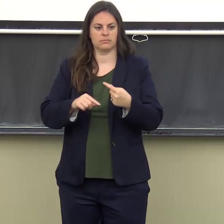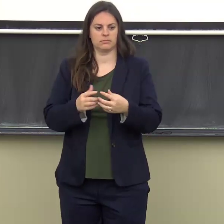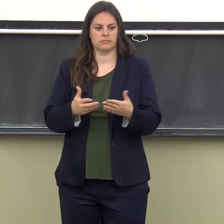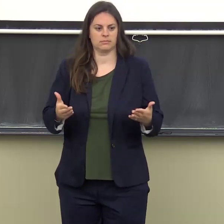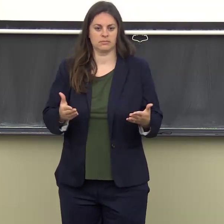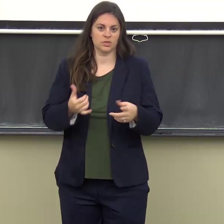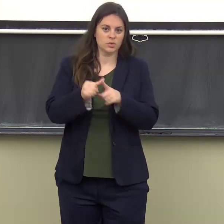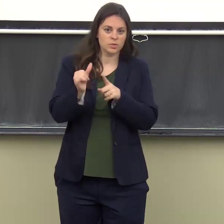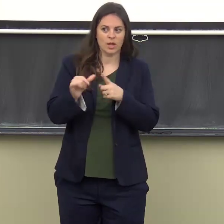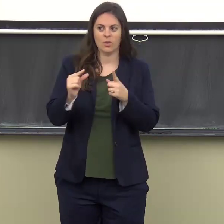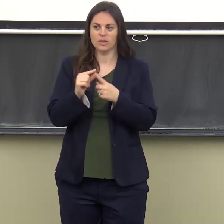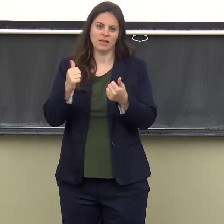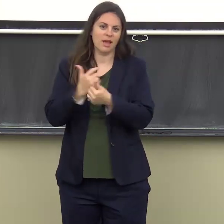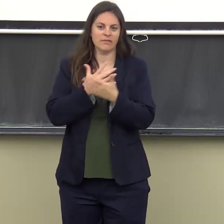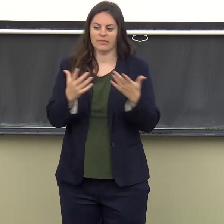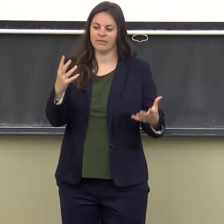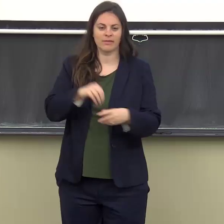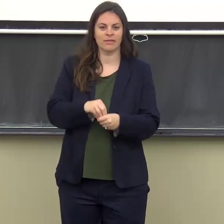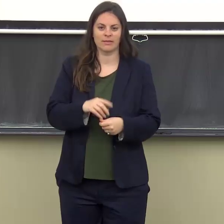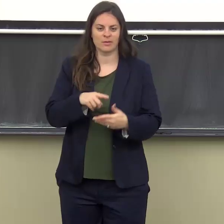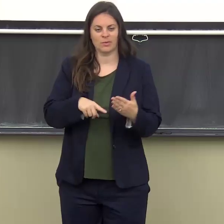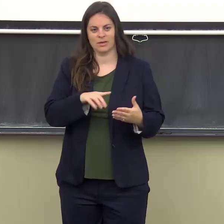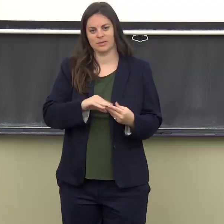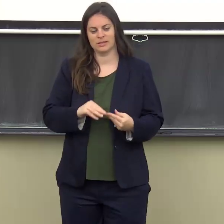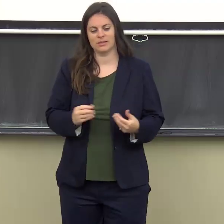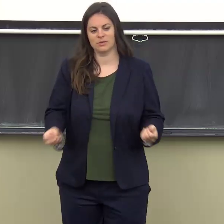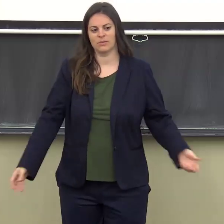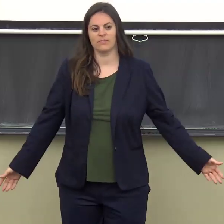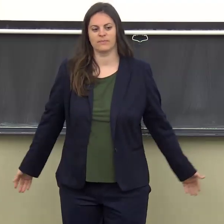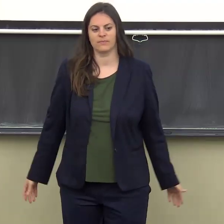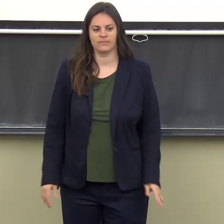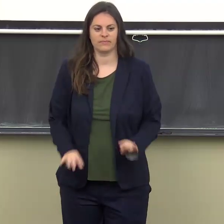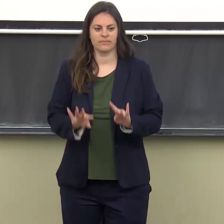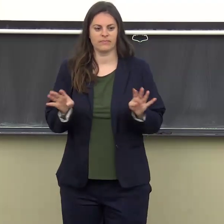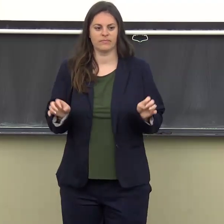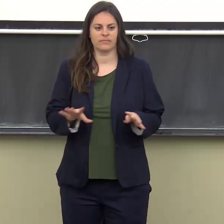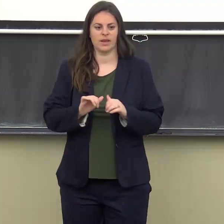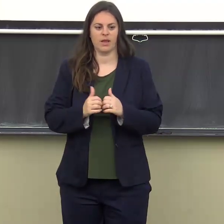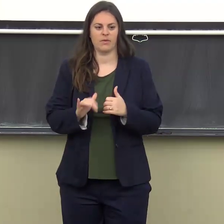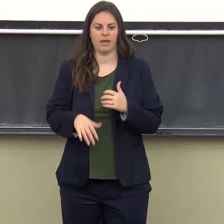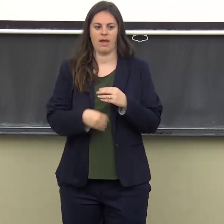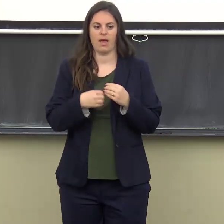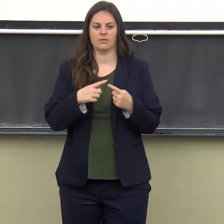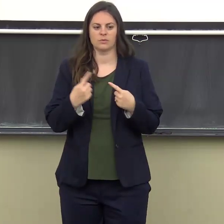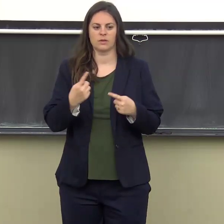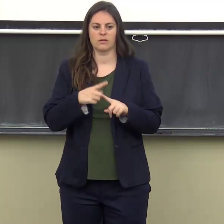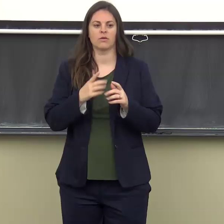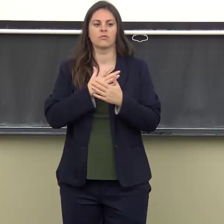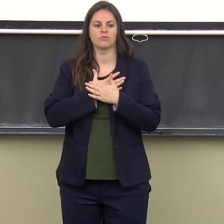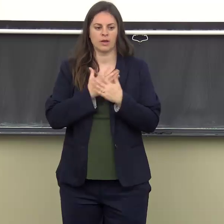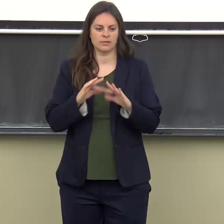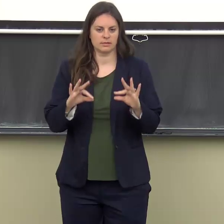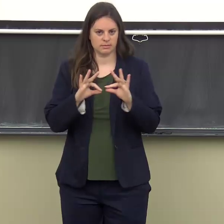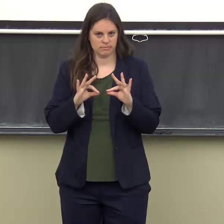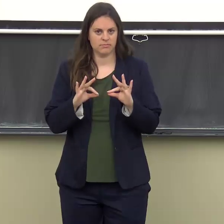swear words and all, what he was saying. So I don't know how that adds to anything, but rest is absolutely